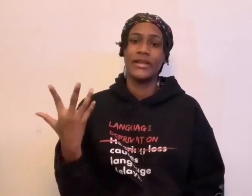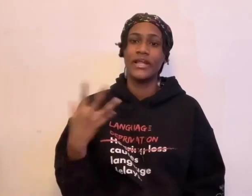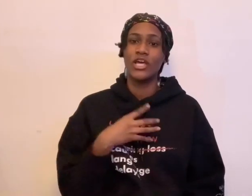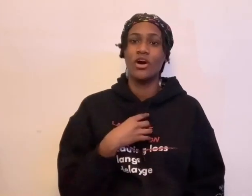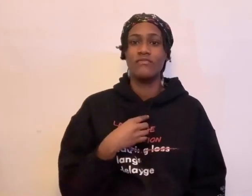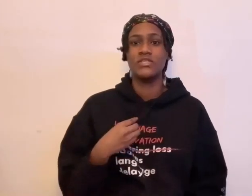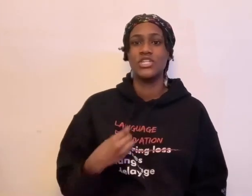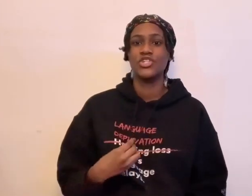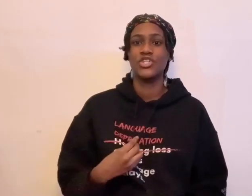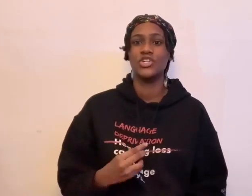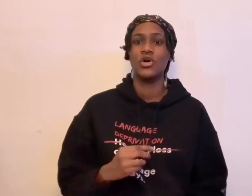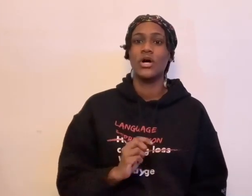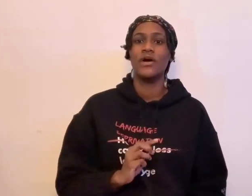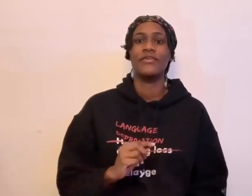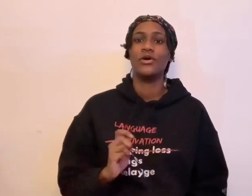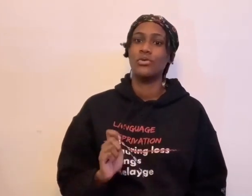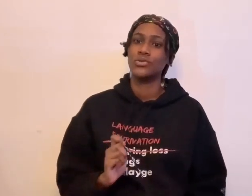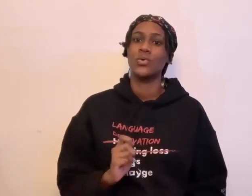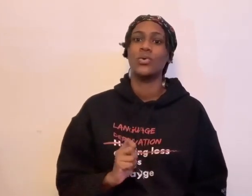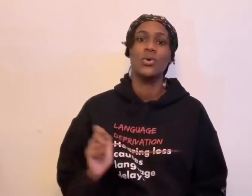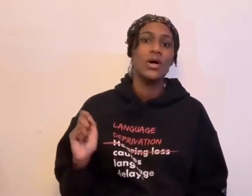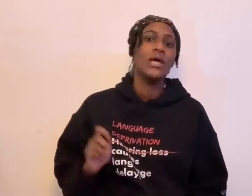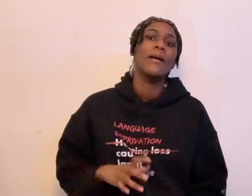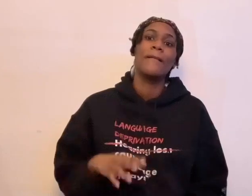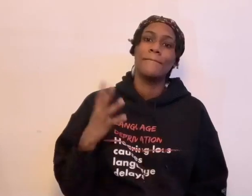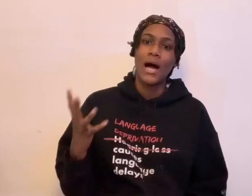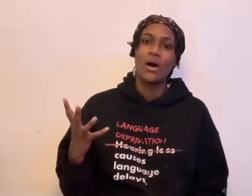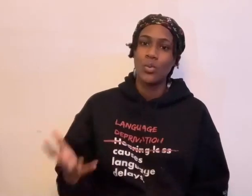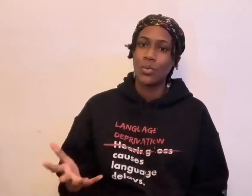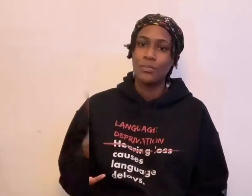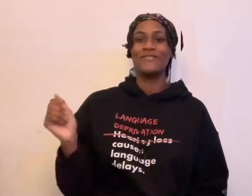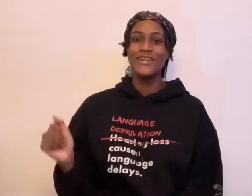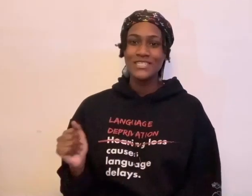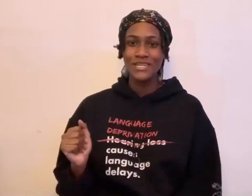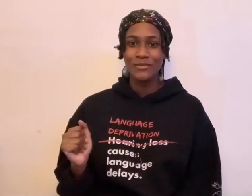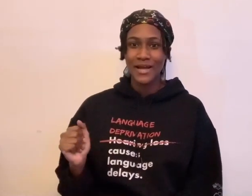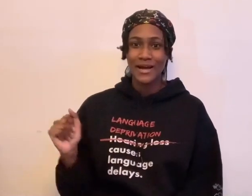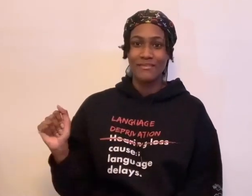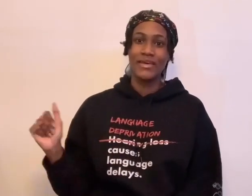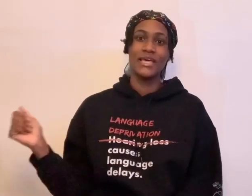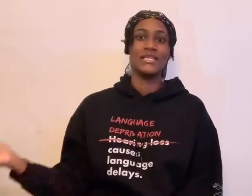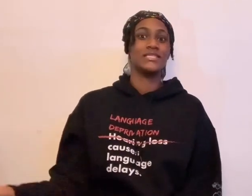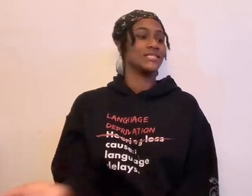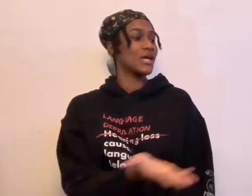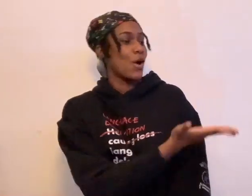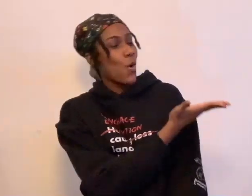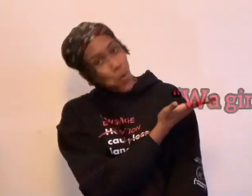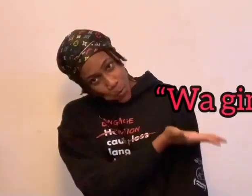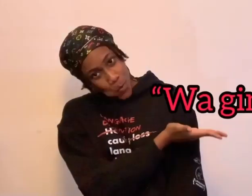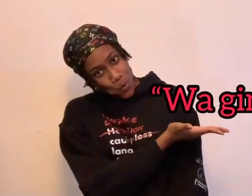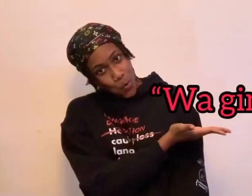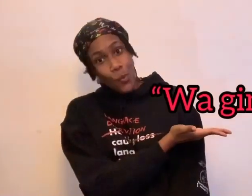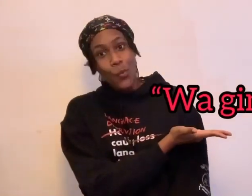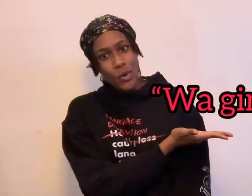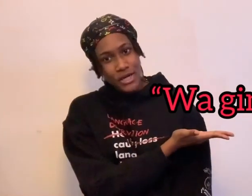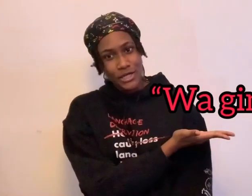like conversation or everyday household battle. So the first term we have is what's going on.